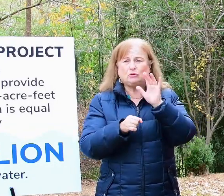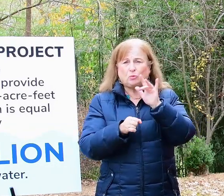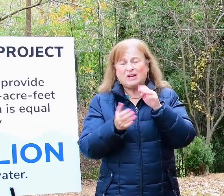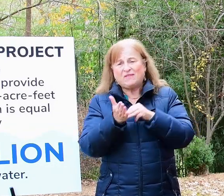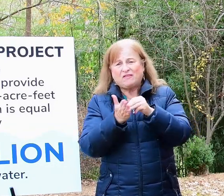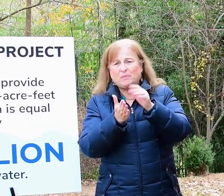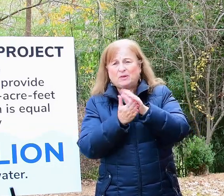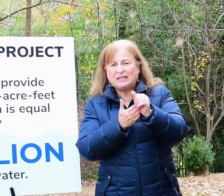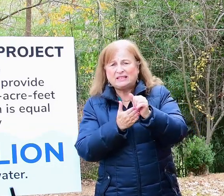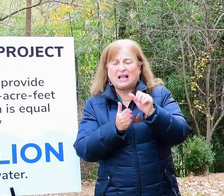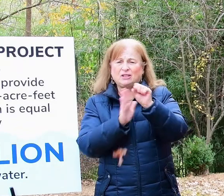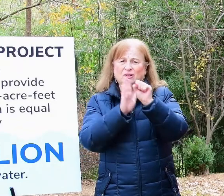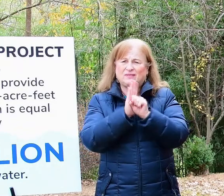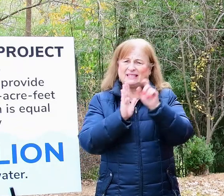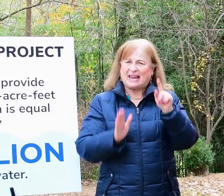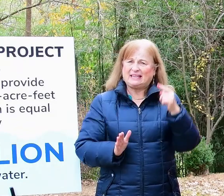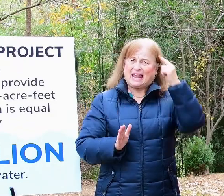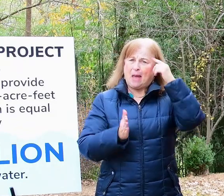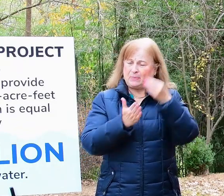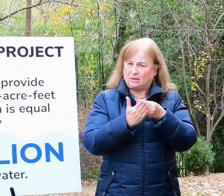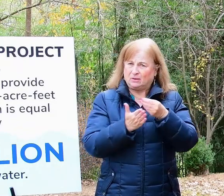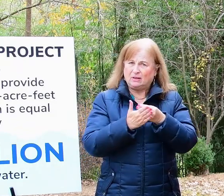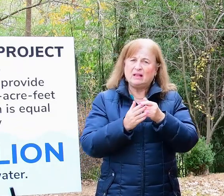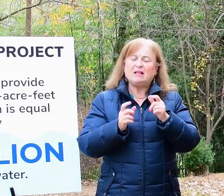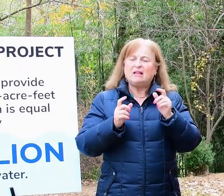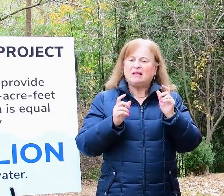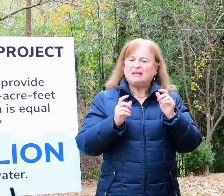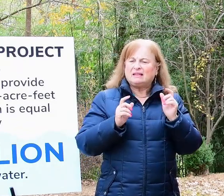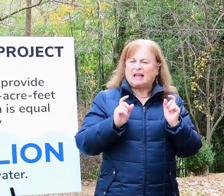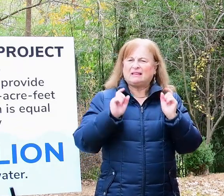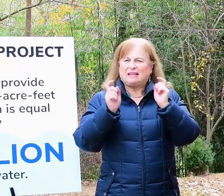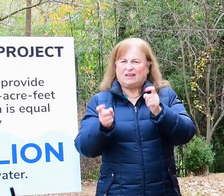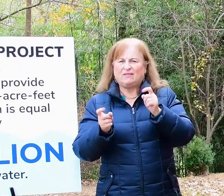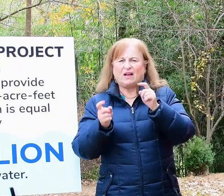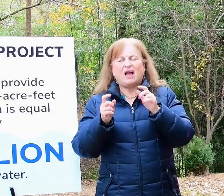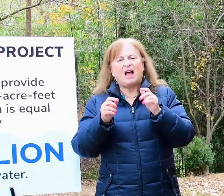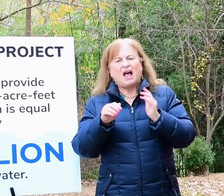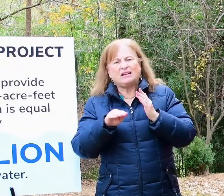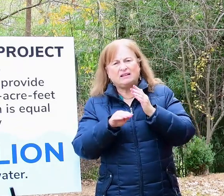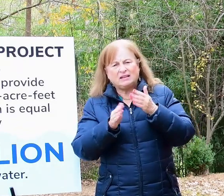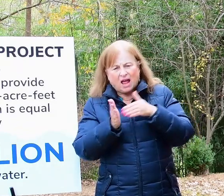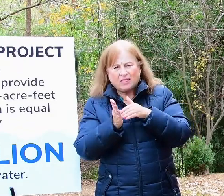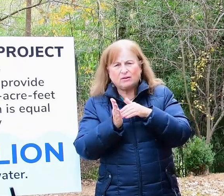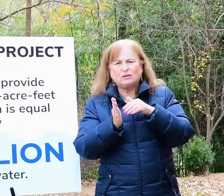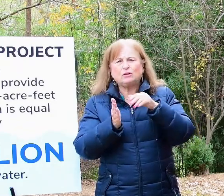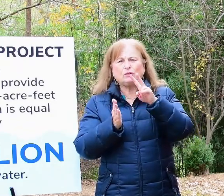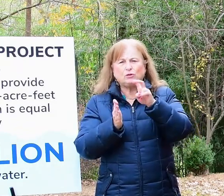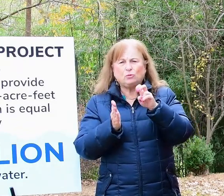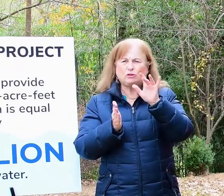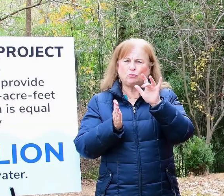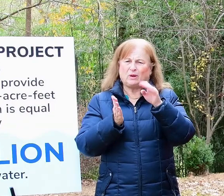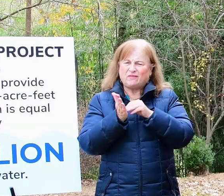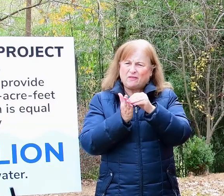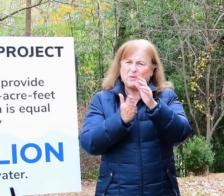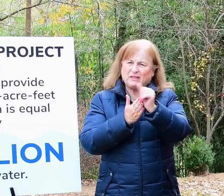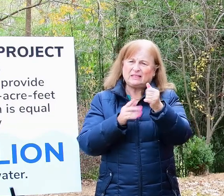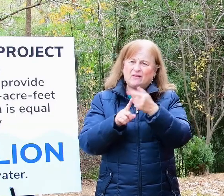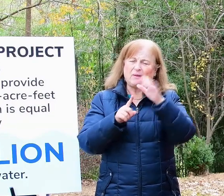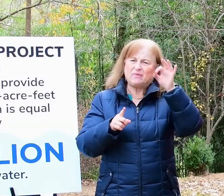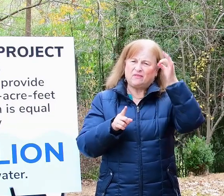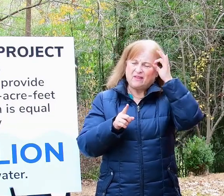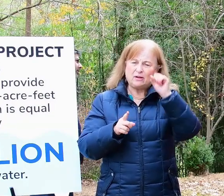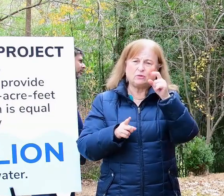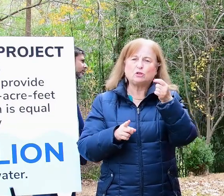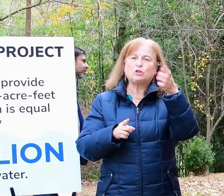$25 million of state capital, which can leverage an additional $225 million from the Federal Storm